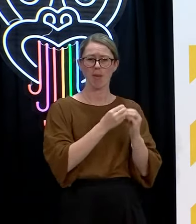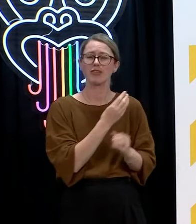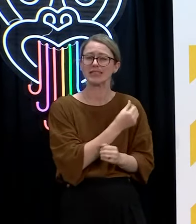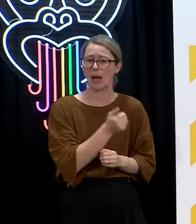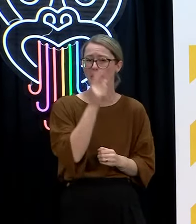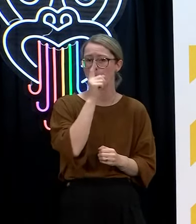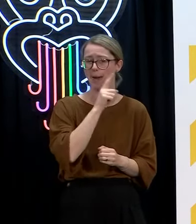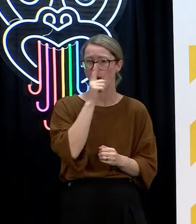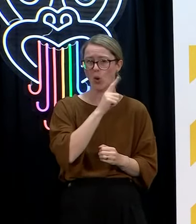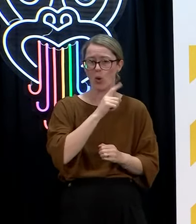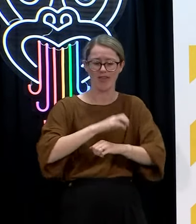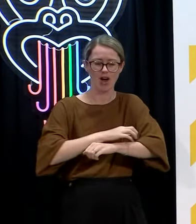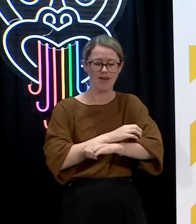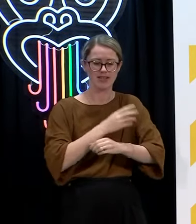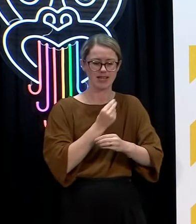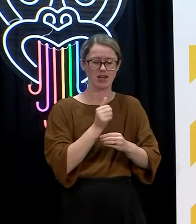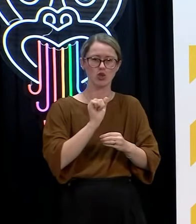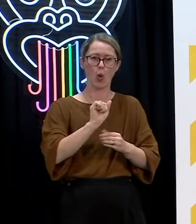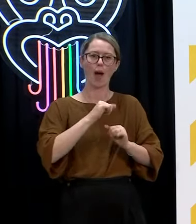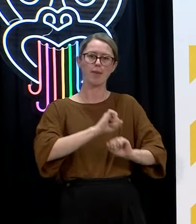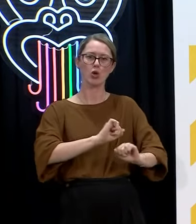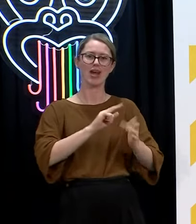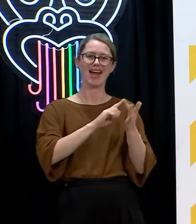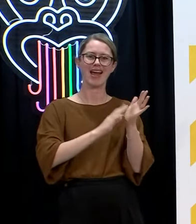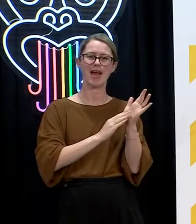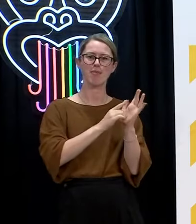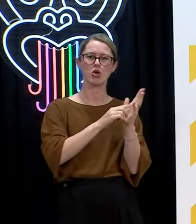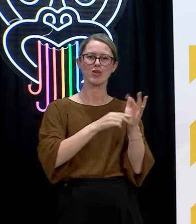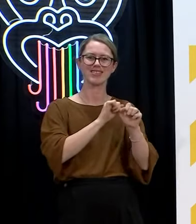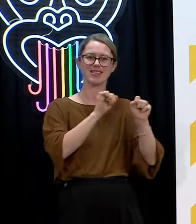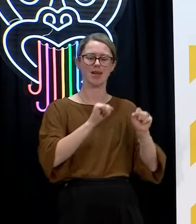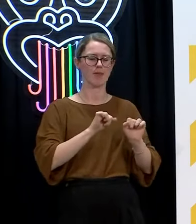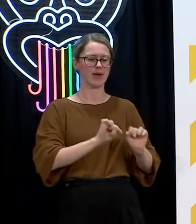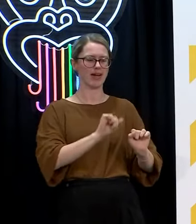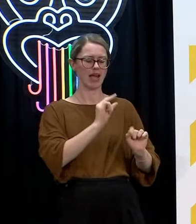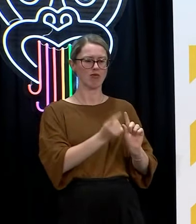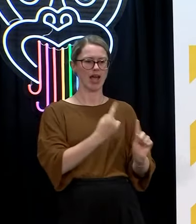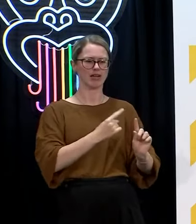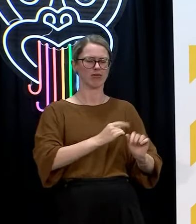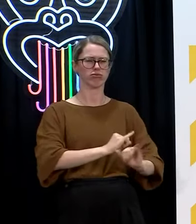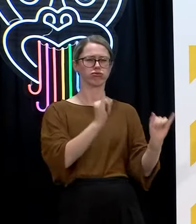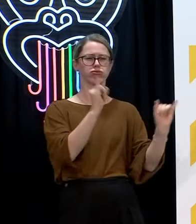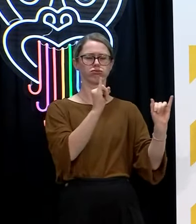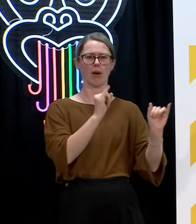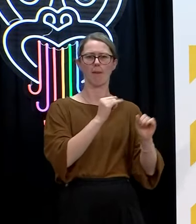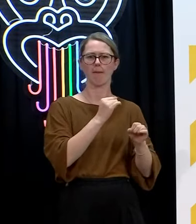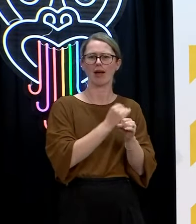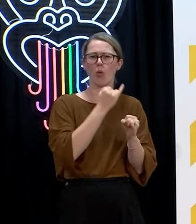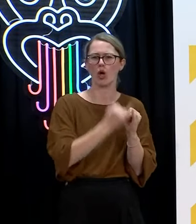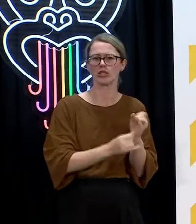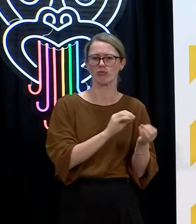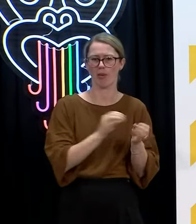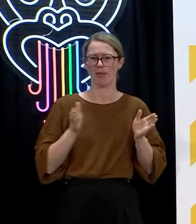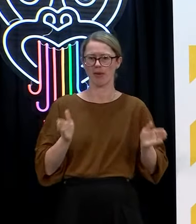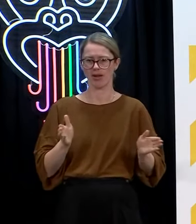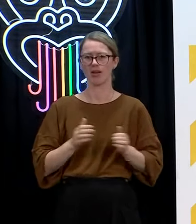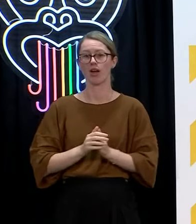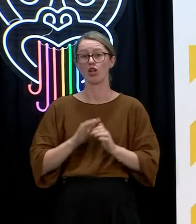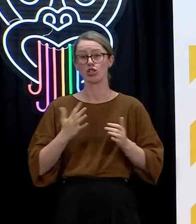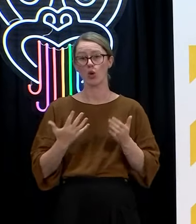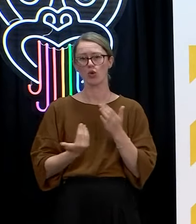some cases the virus can trigger an immune reaction, which can cause further problems. So new treatments are now